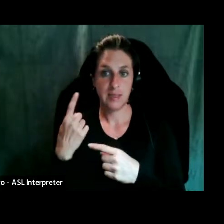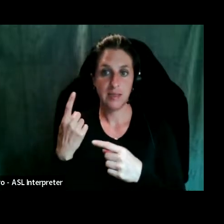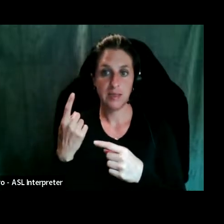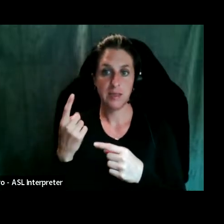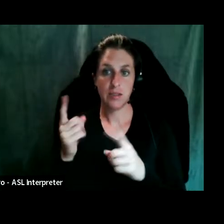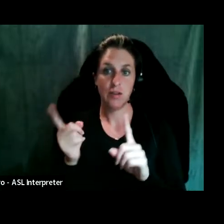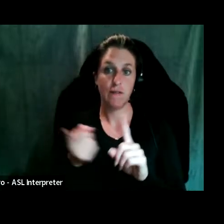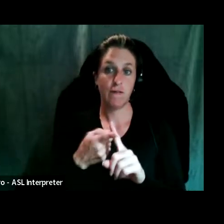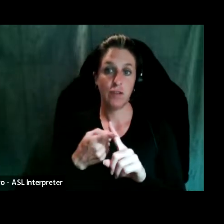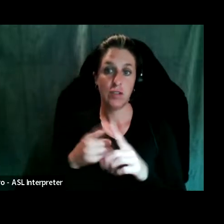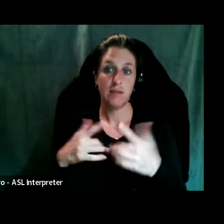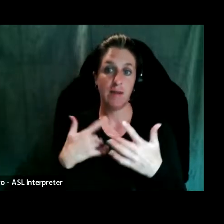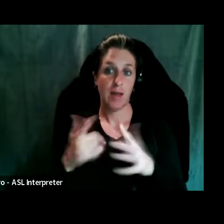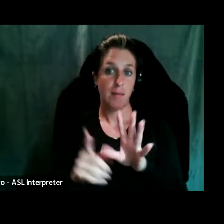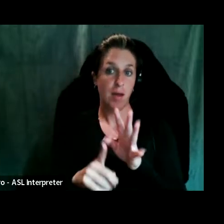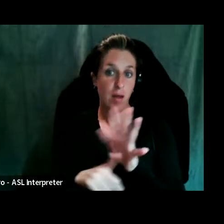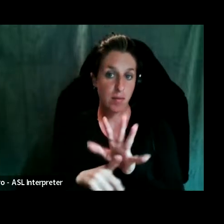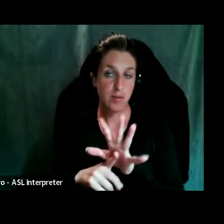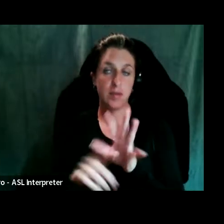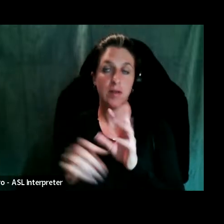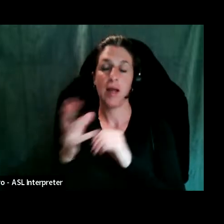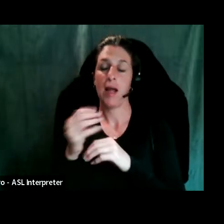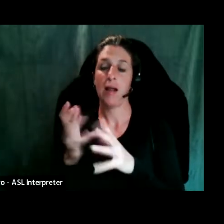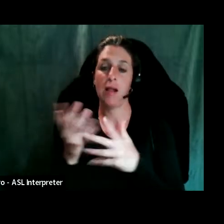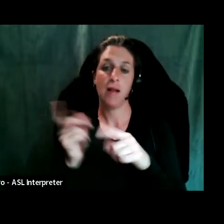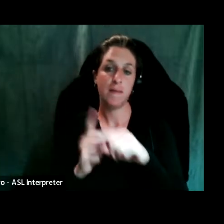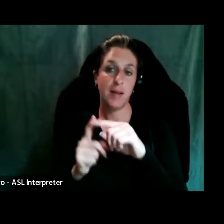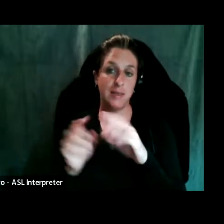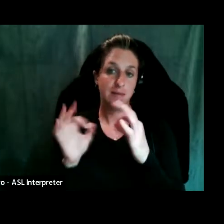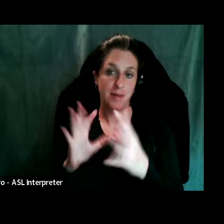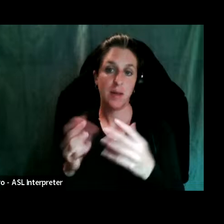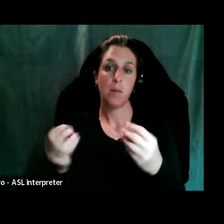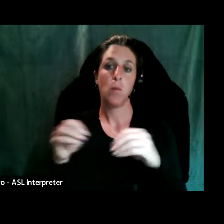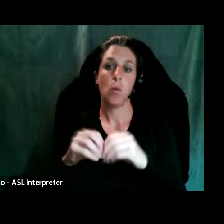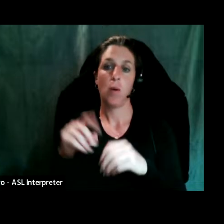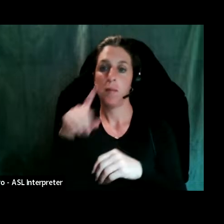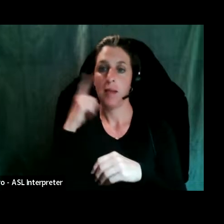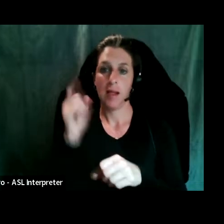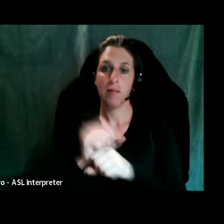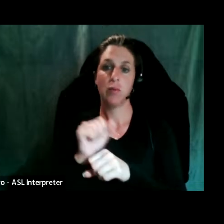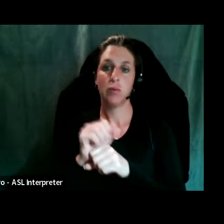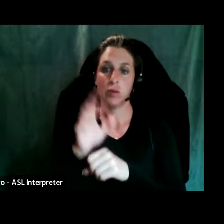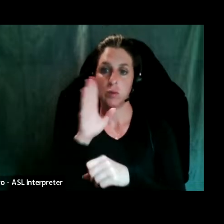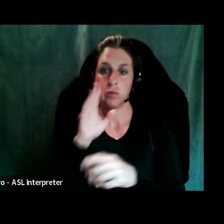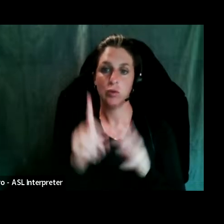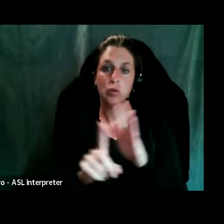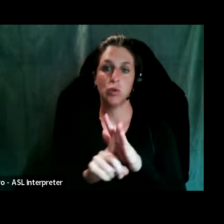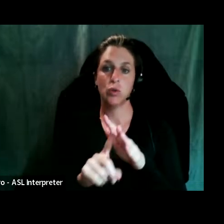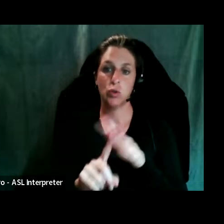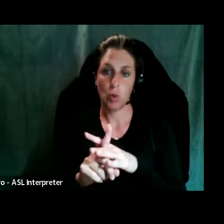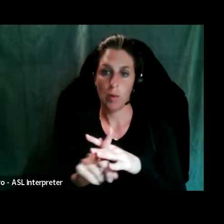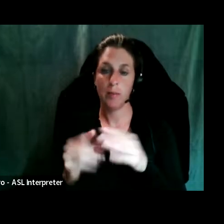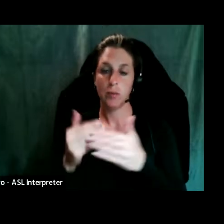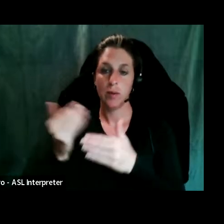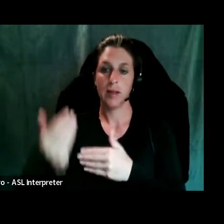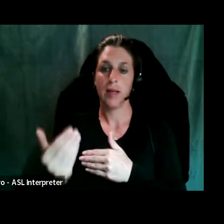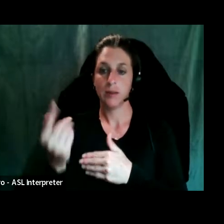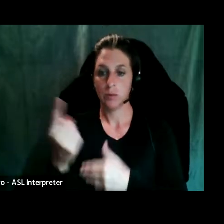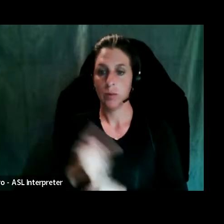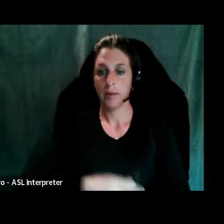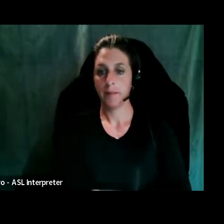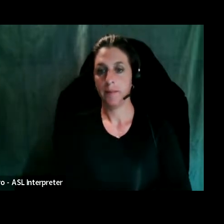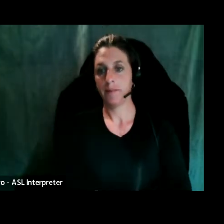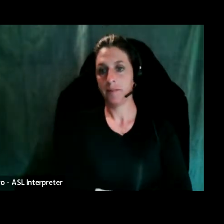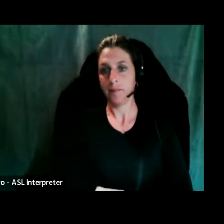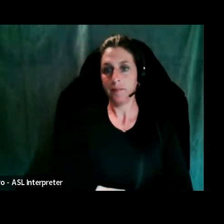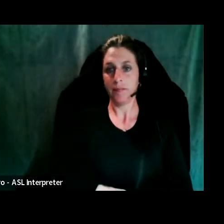so popular and got so much positive feedback, that more Black employees will show up to the next one. Yeah. You kind of answered